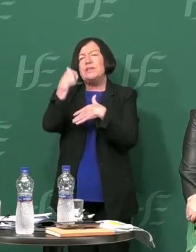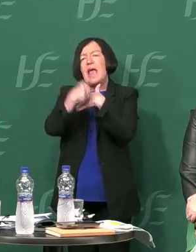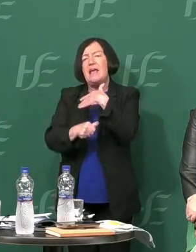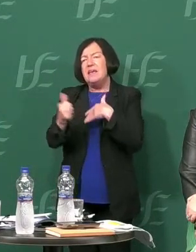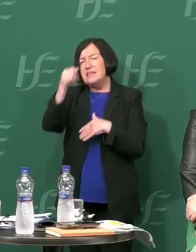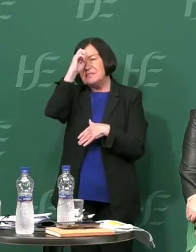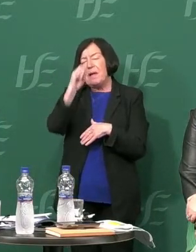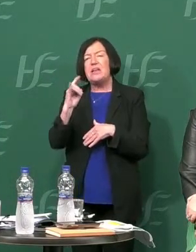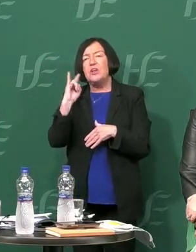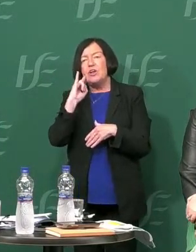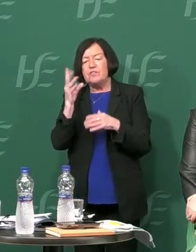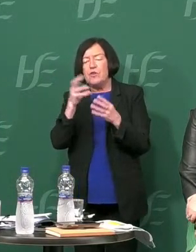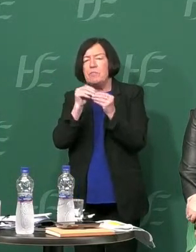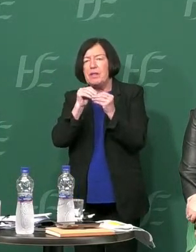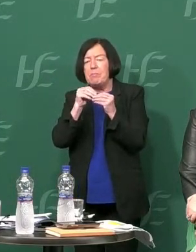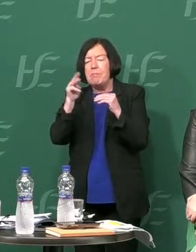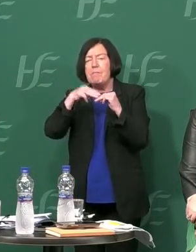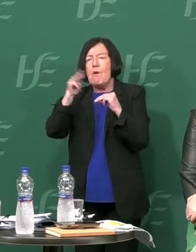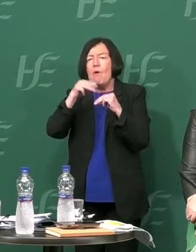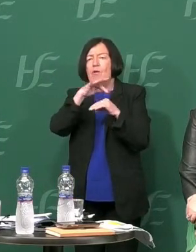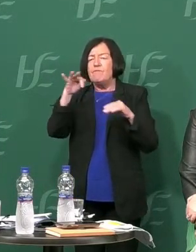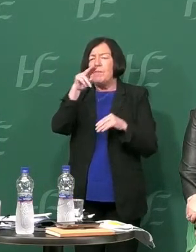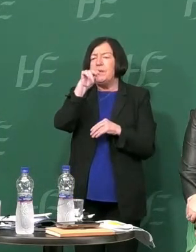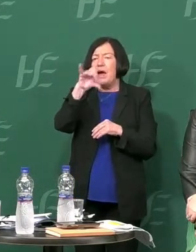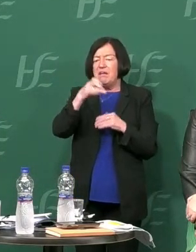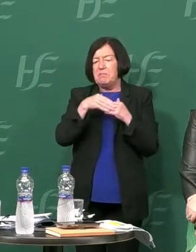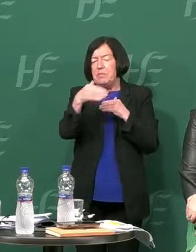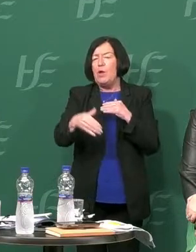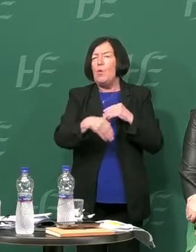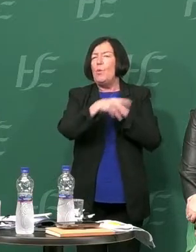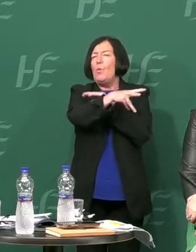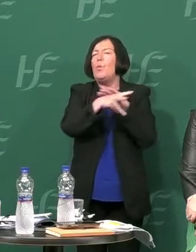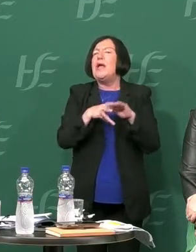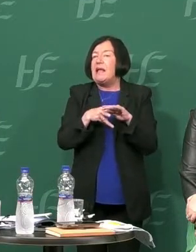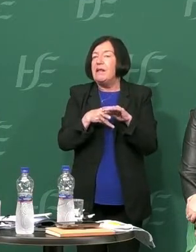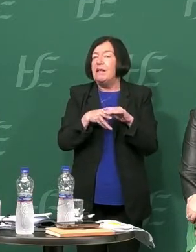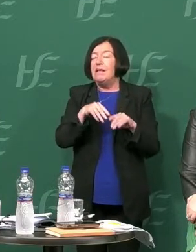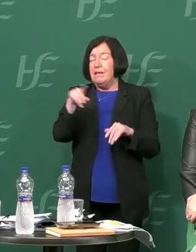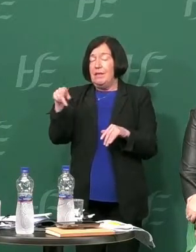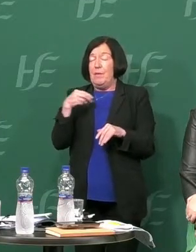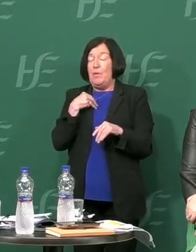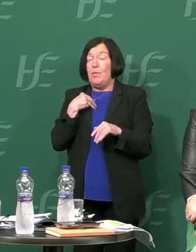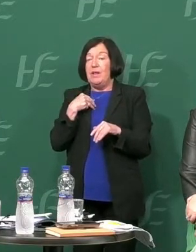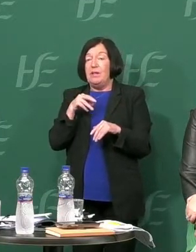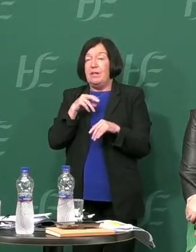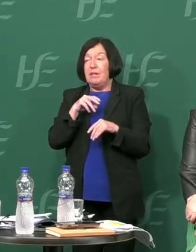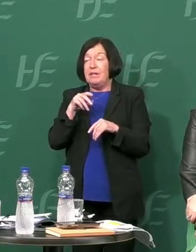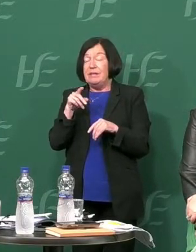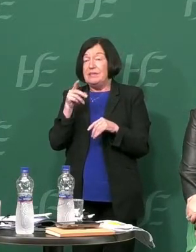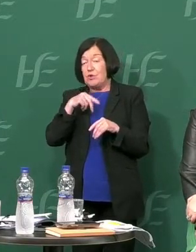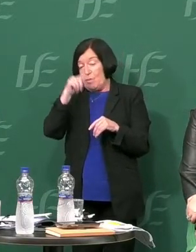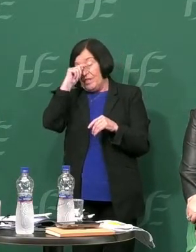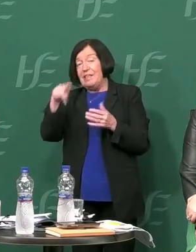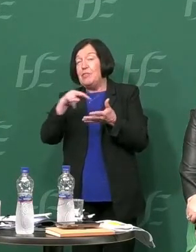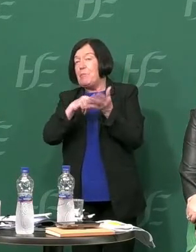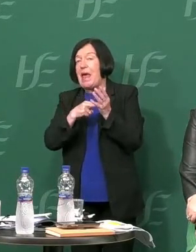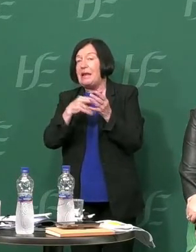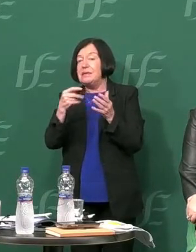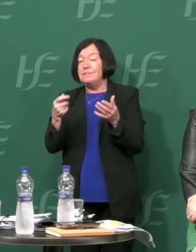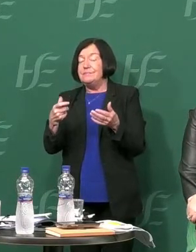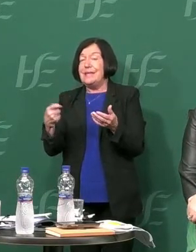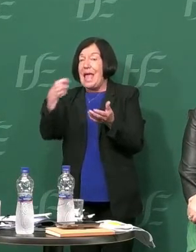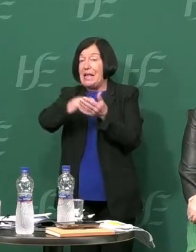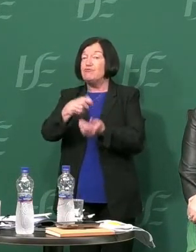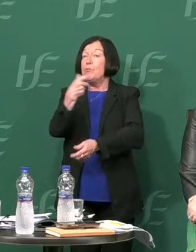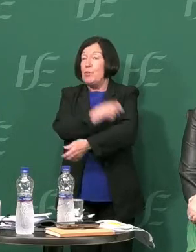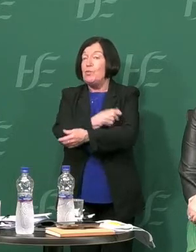he expects to hear some further update from NIAC over the course of next week. But we don't envisage starting a booster campaign next